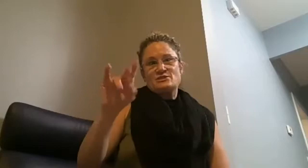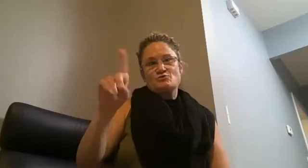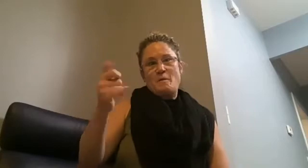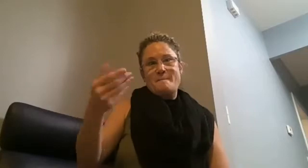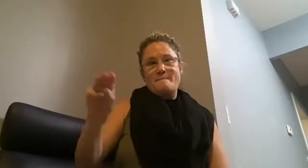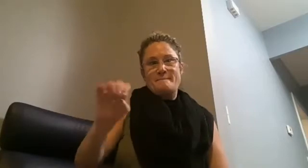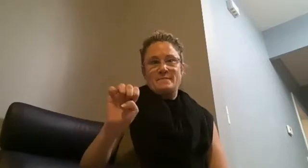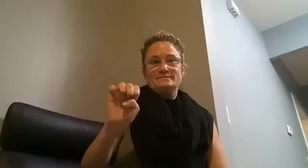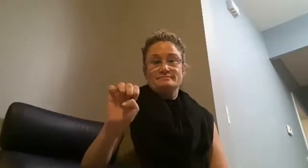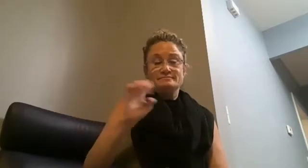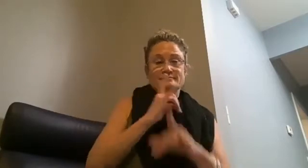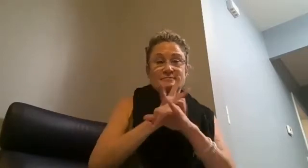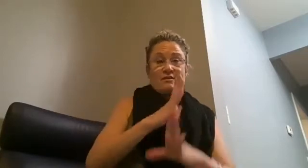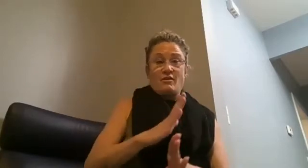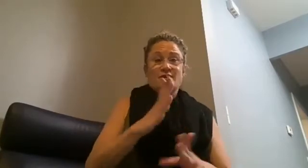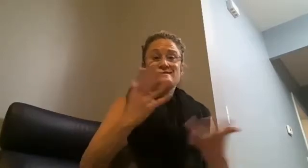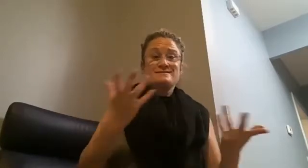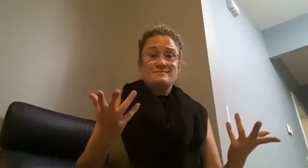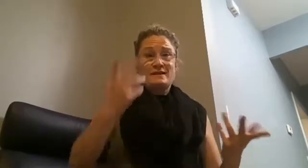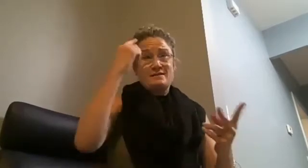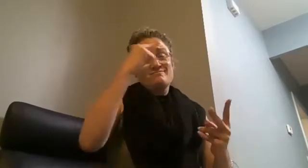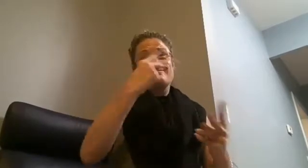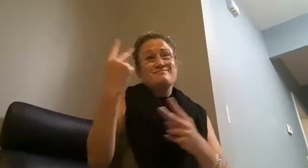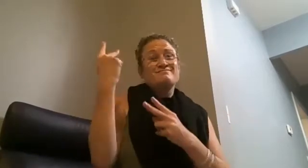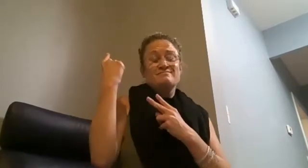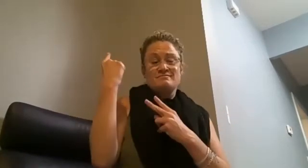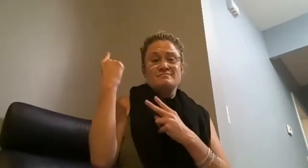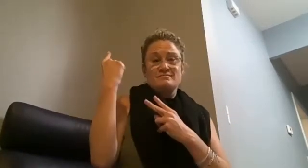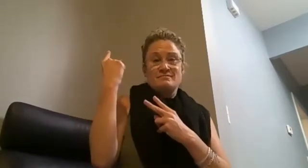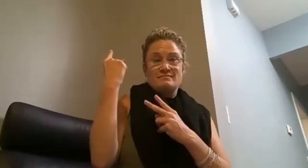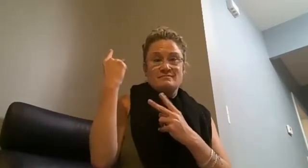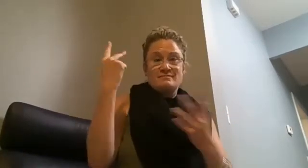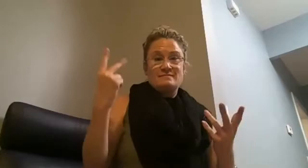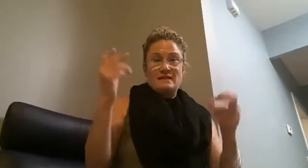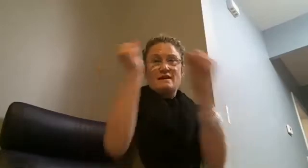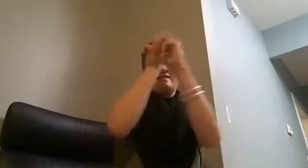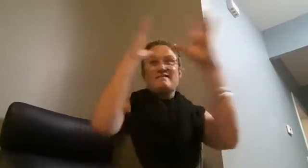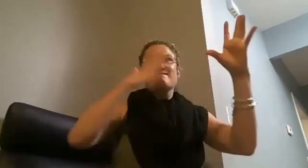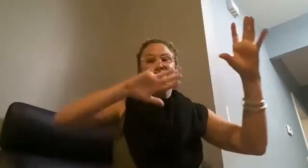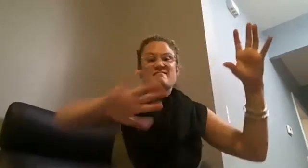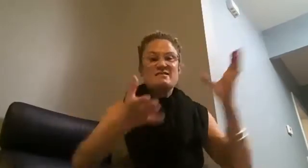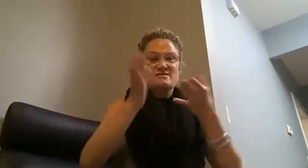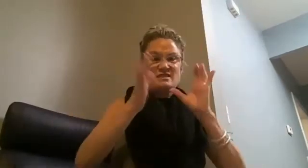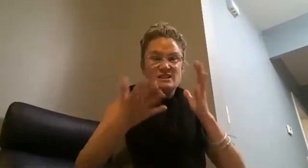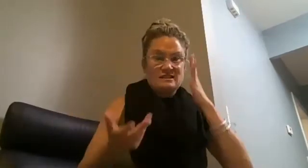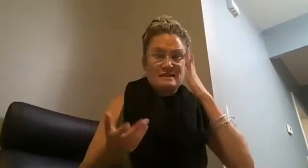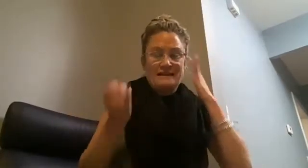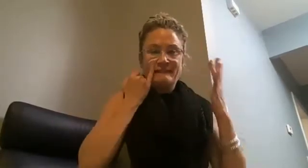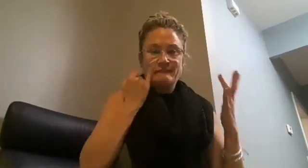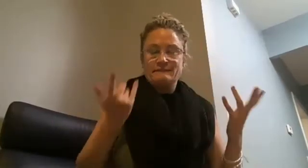we lack the ability to recall with any form of alacrity the nightmare of what it is to drink, if even but moments